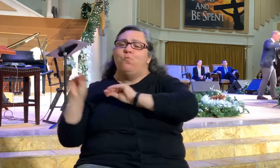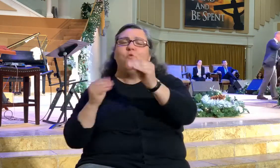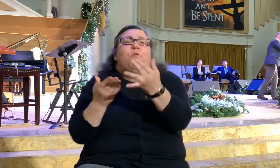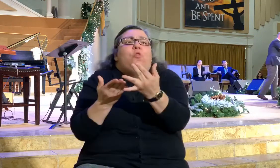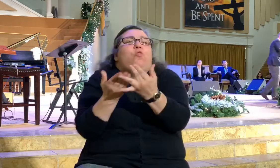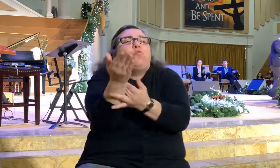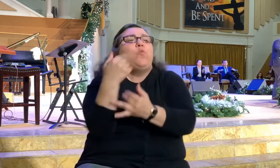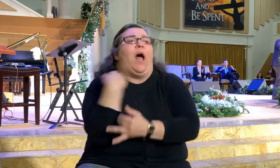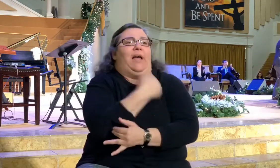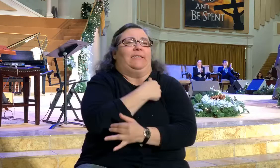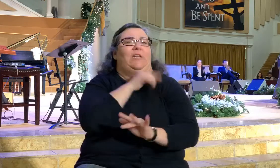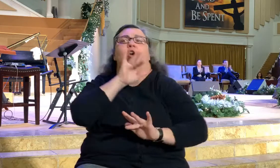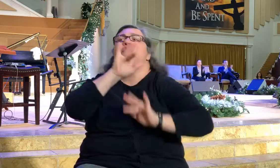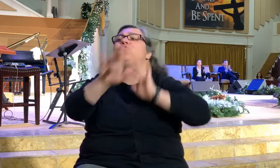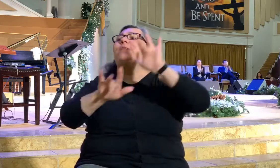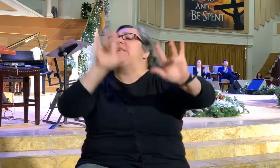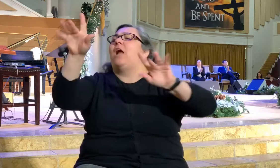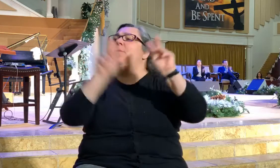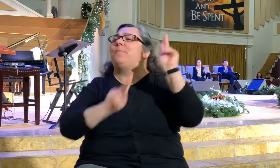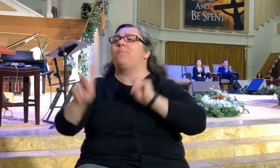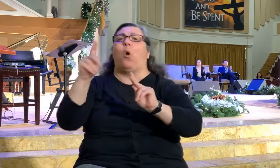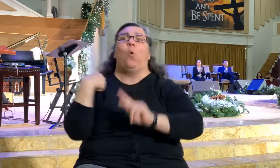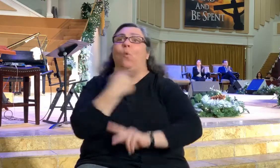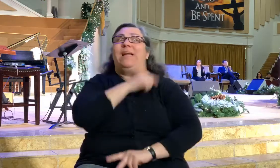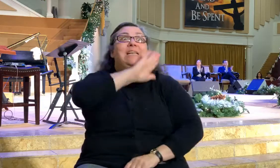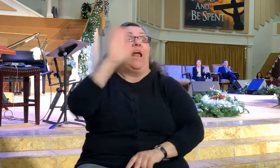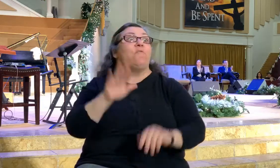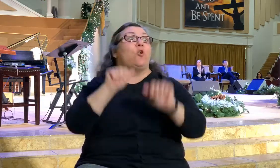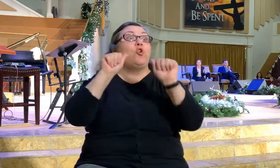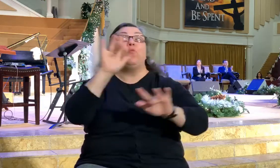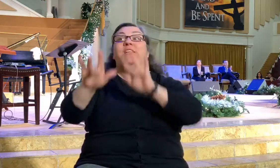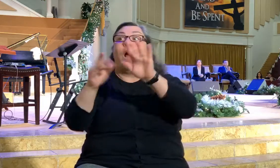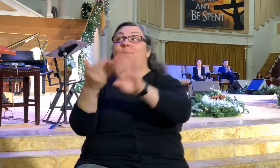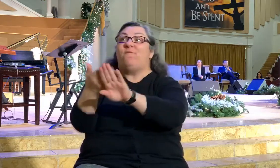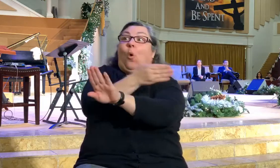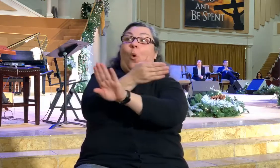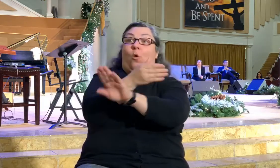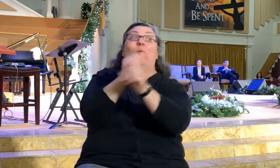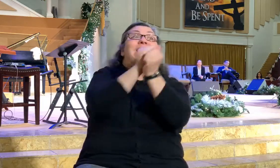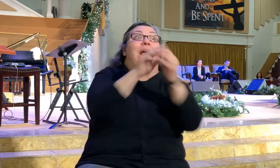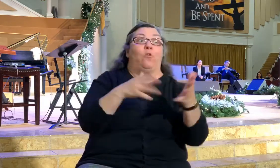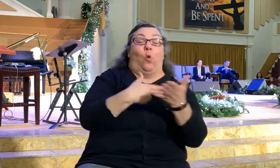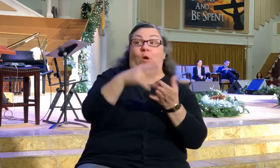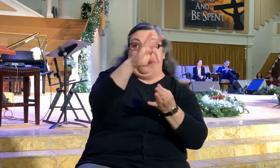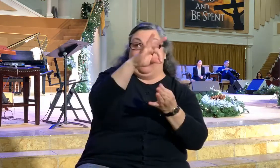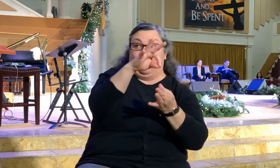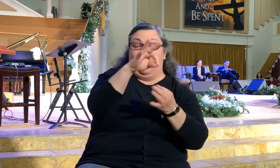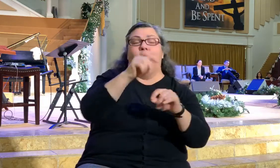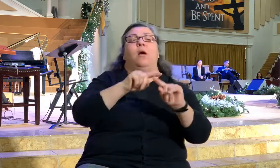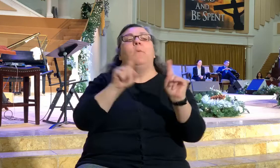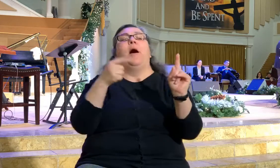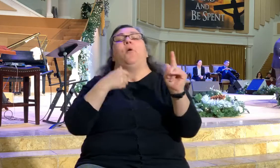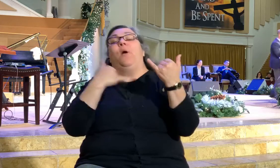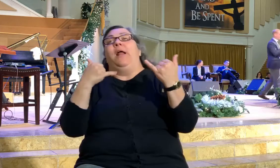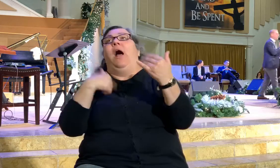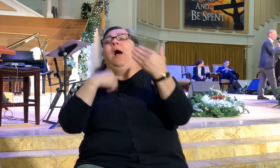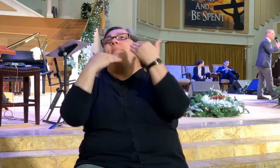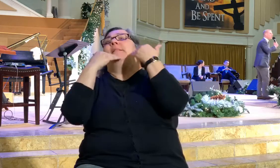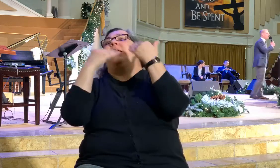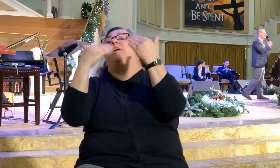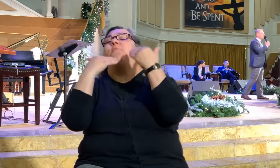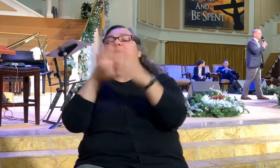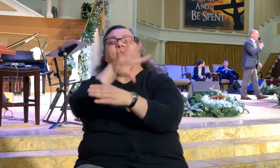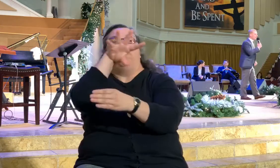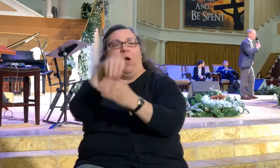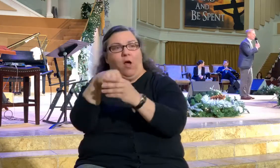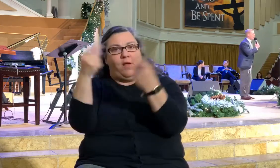to reach people that we could never ever reach before if we didn't have the Holy Ghost. And so I'm thankful to be a part of what's